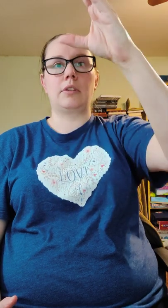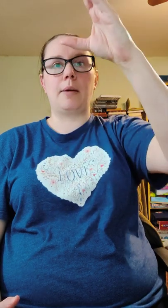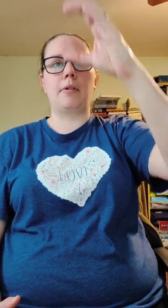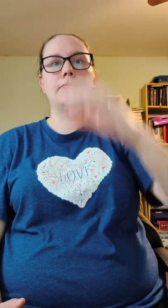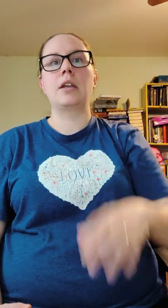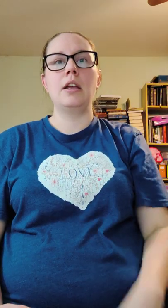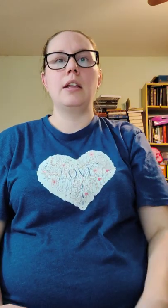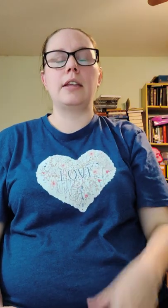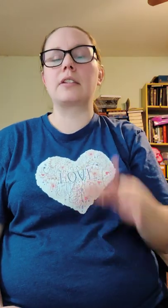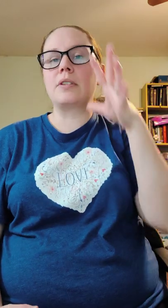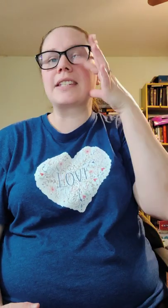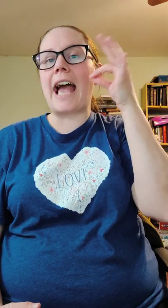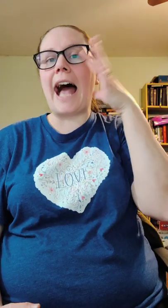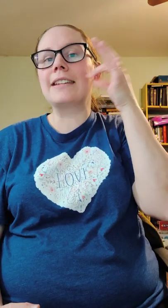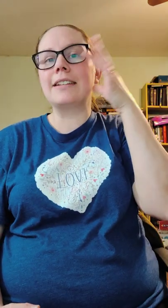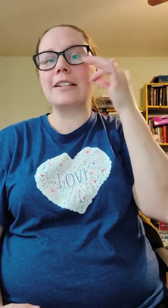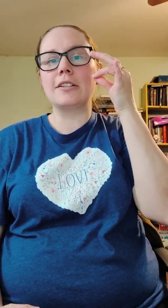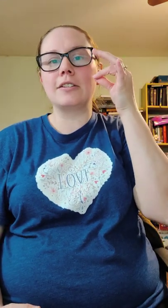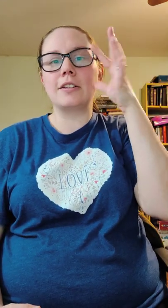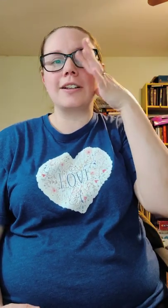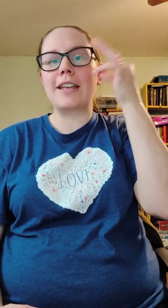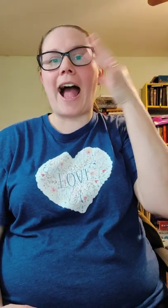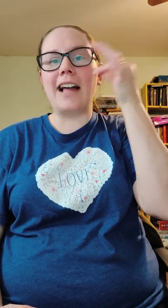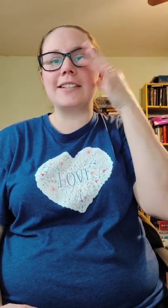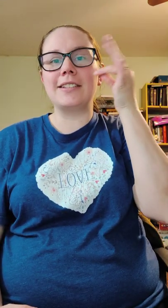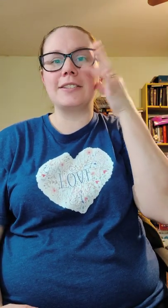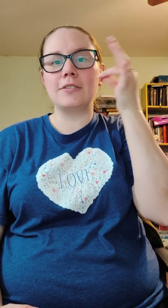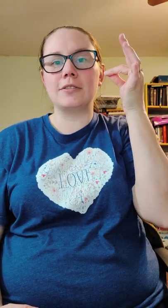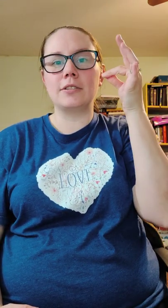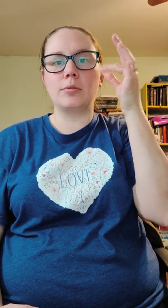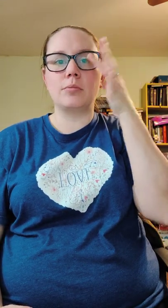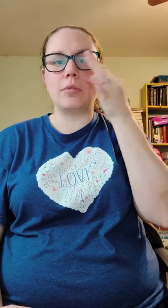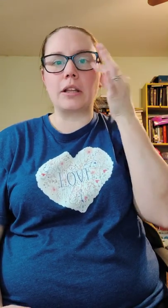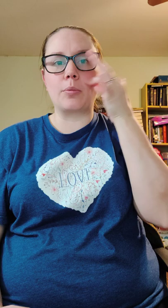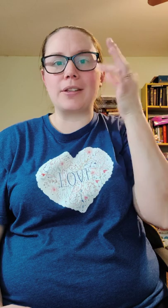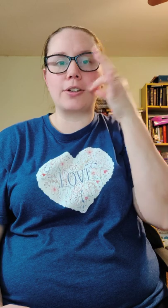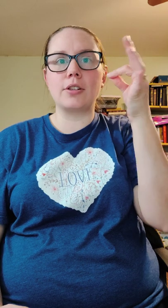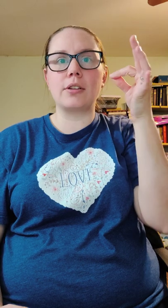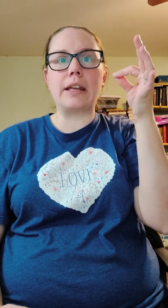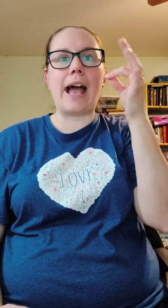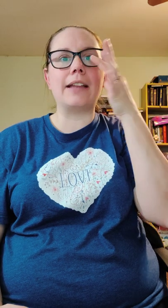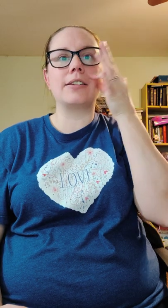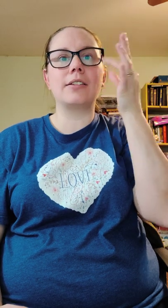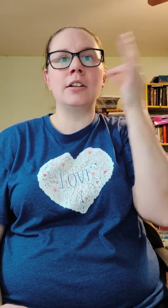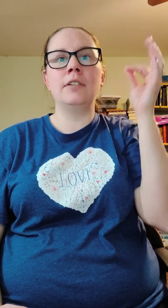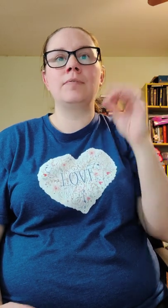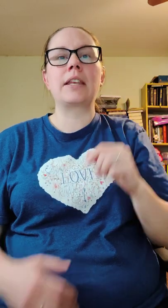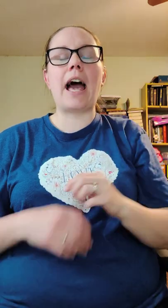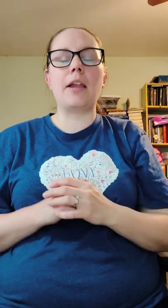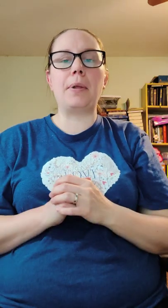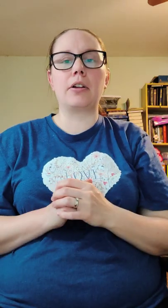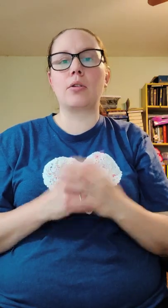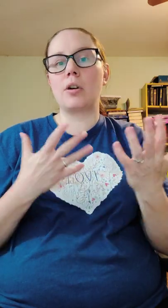Camel. Next one is cat. Cat. Like the whiskers on the cat. Caterpillar or